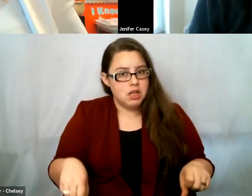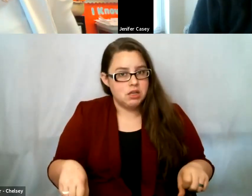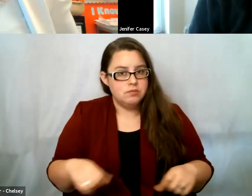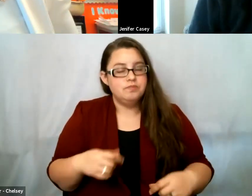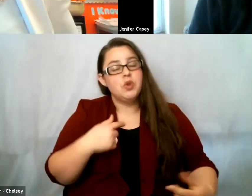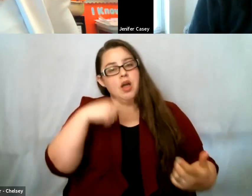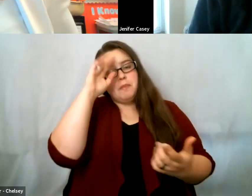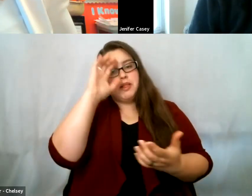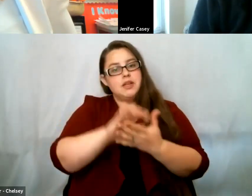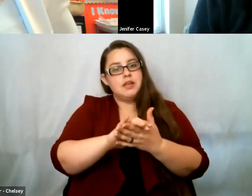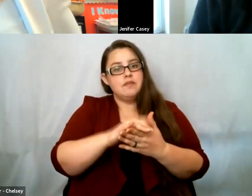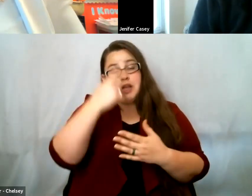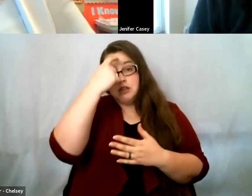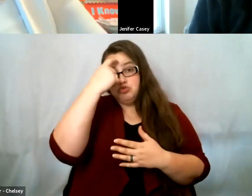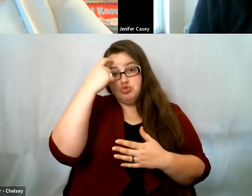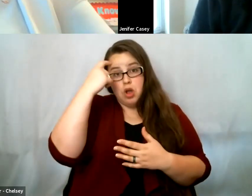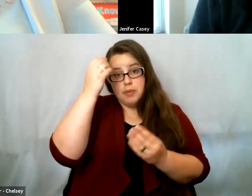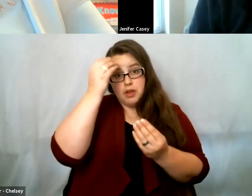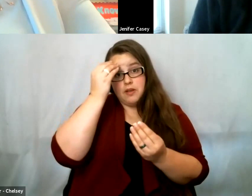a trauma-informed